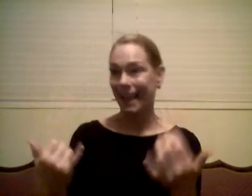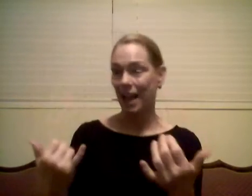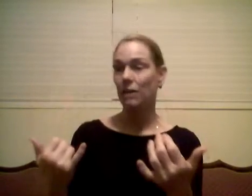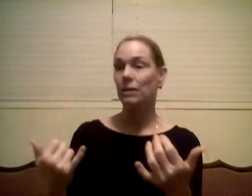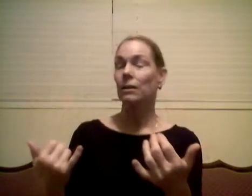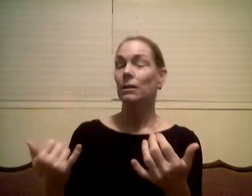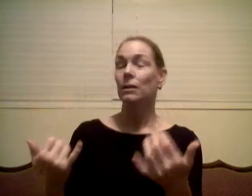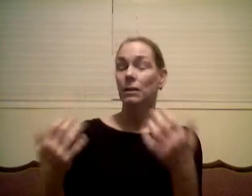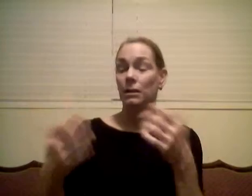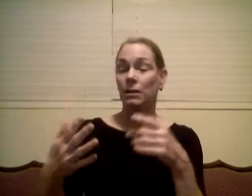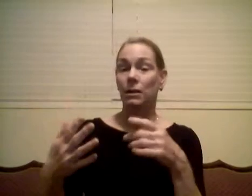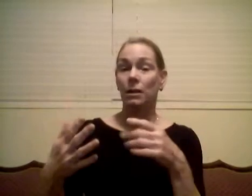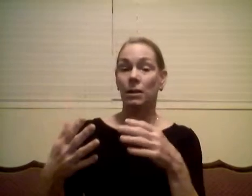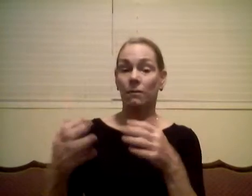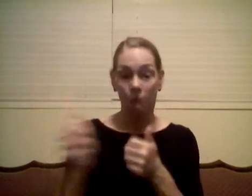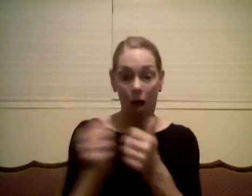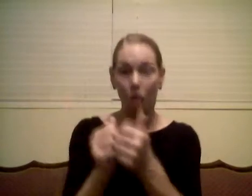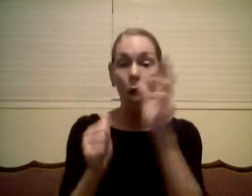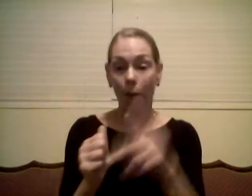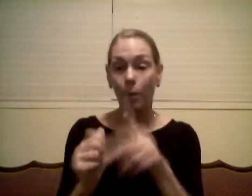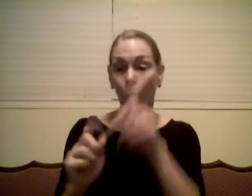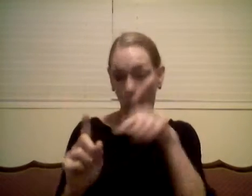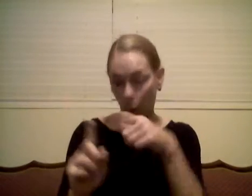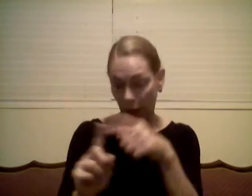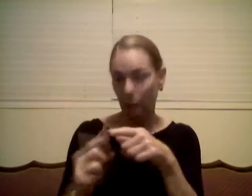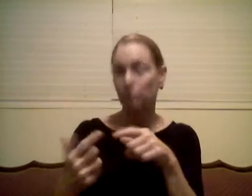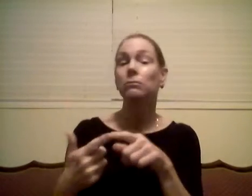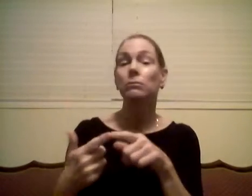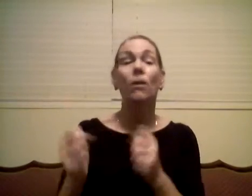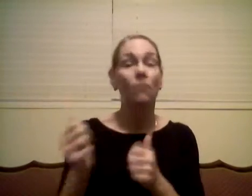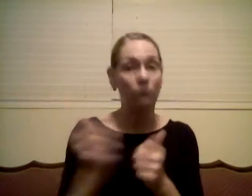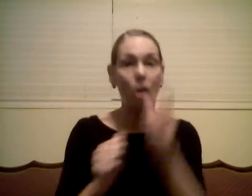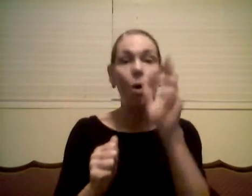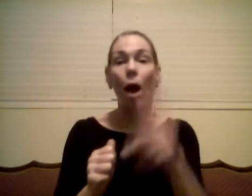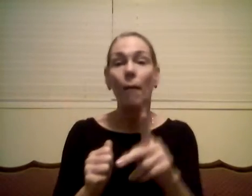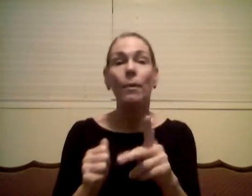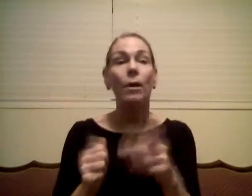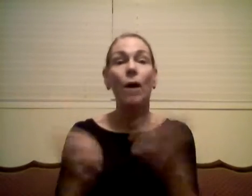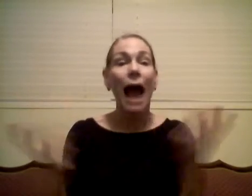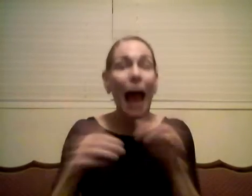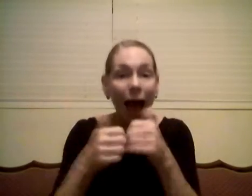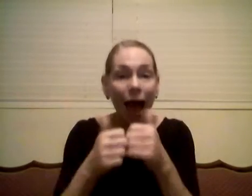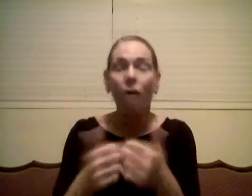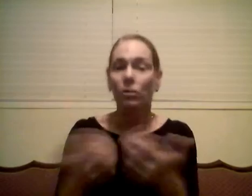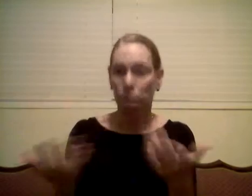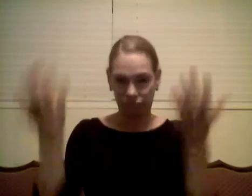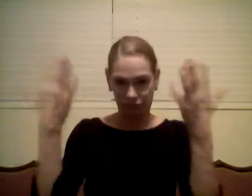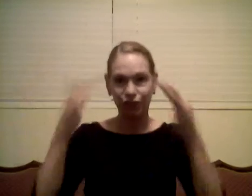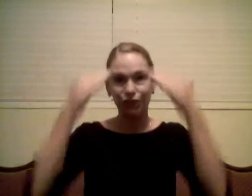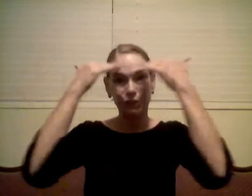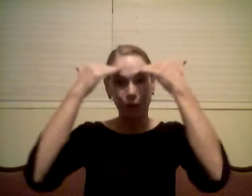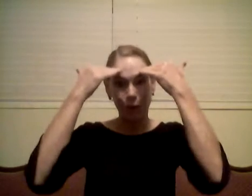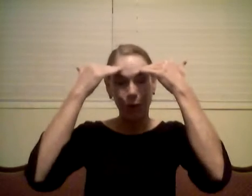up. You know when you should follow up, and you can hold that person accountable when you follow up. Now, don't be a